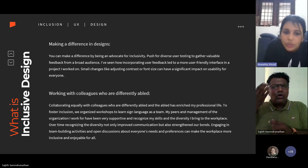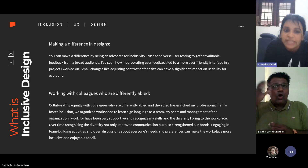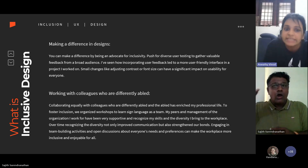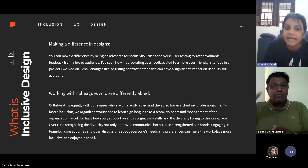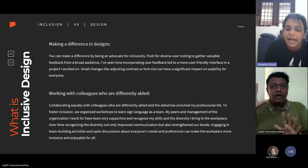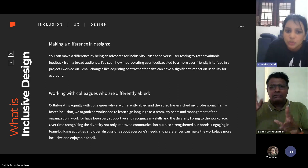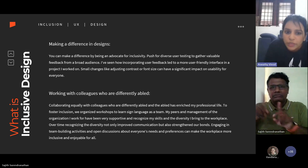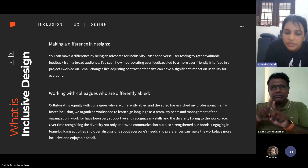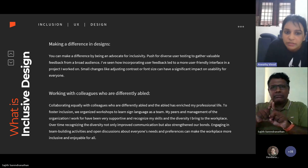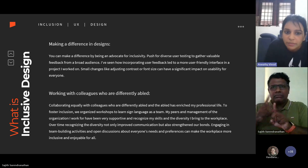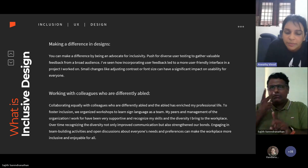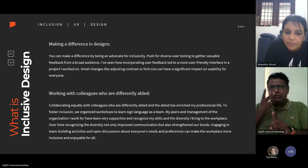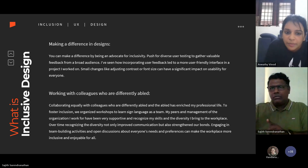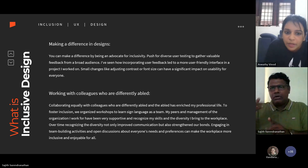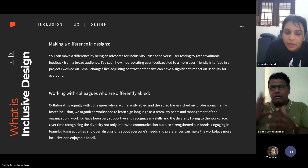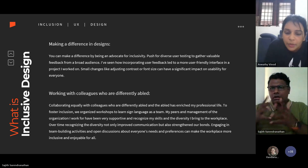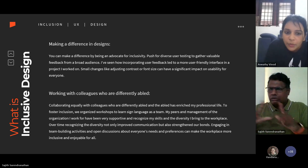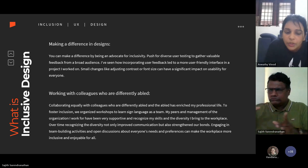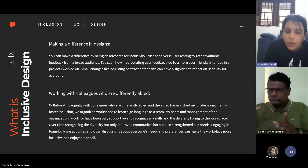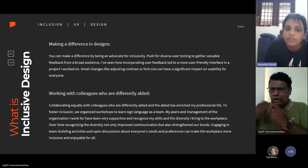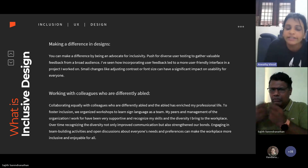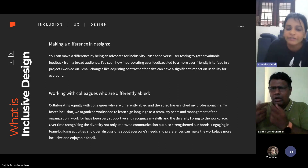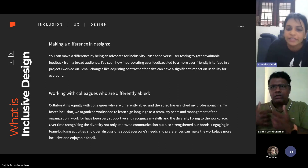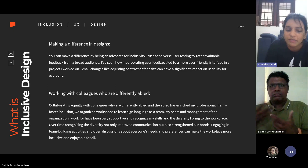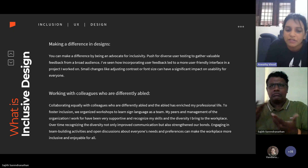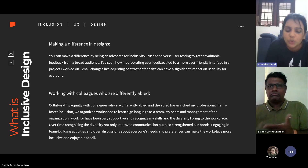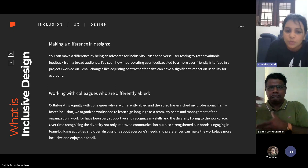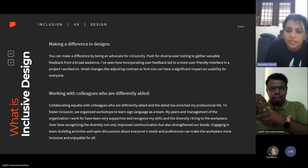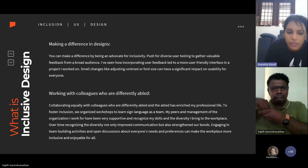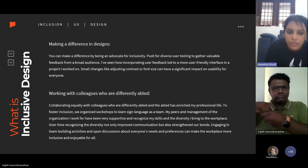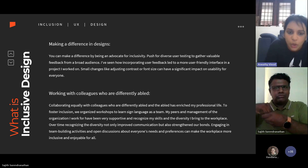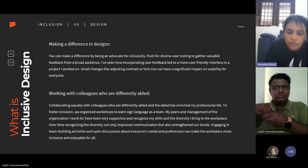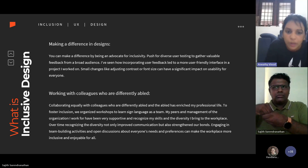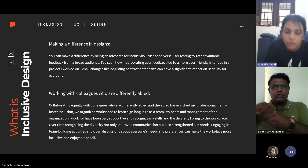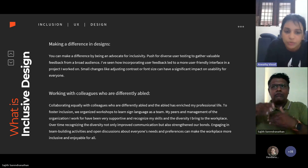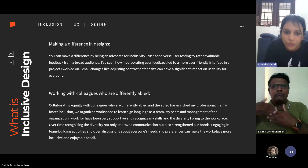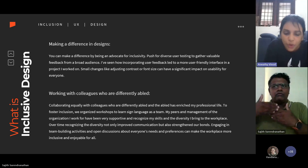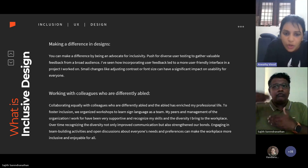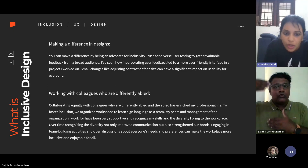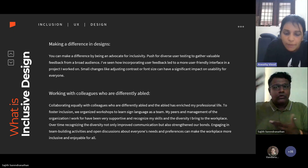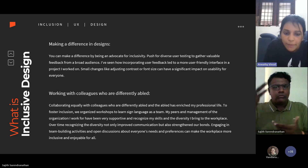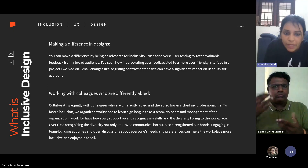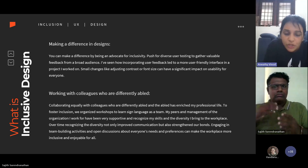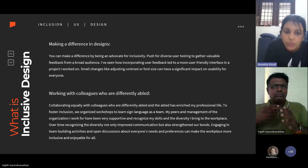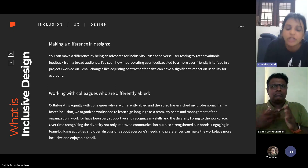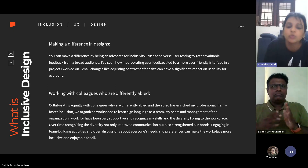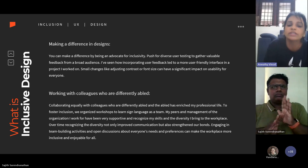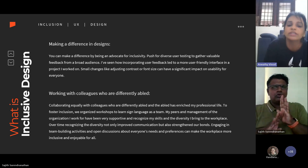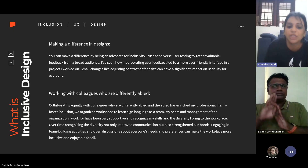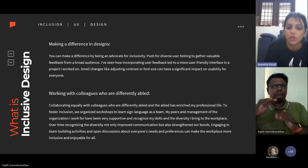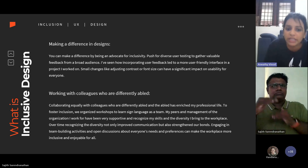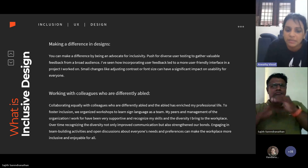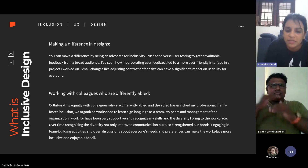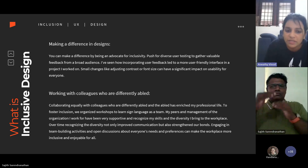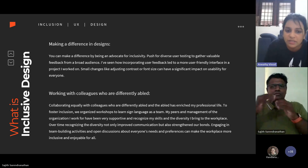make sure you interact with all the different diverse groups that we talked about before. Make sure you include